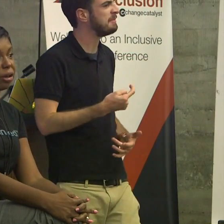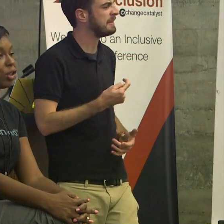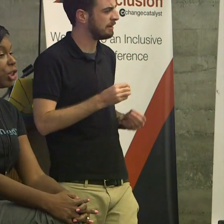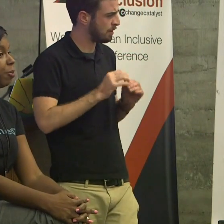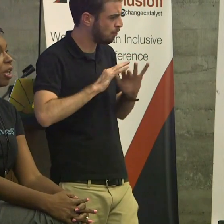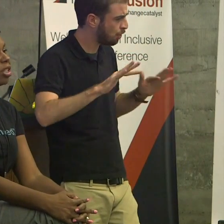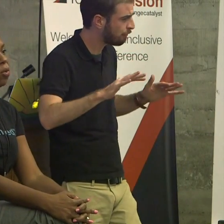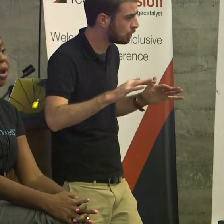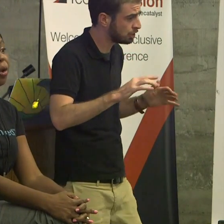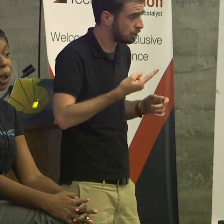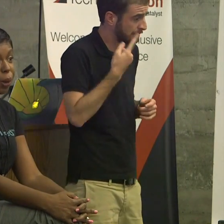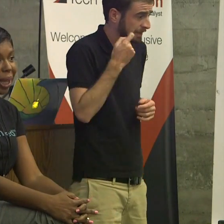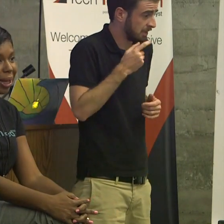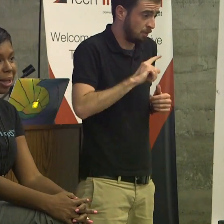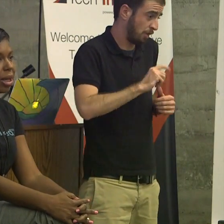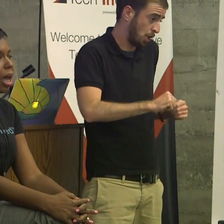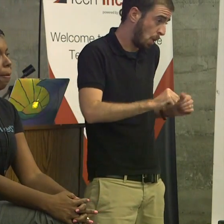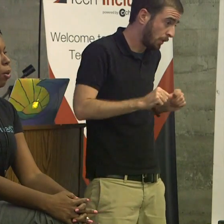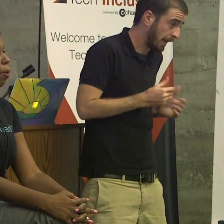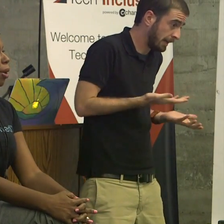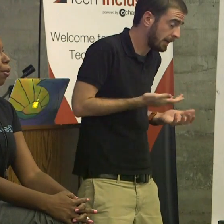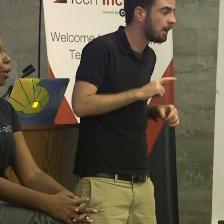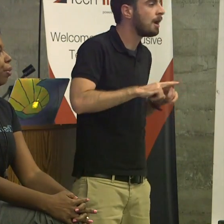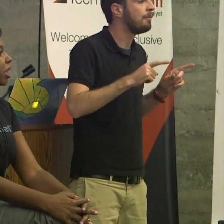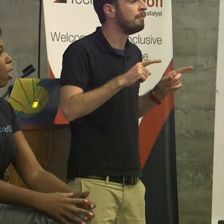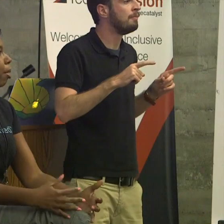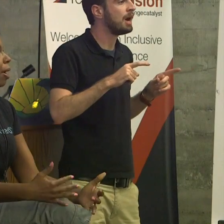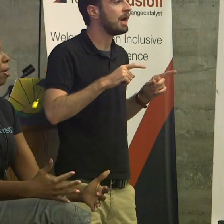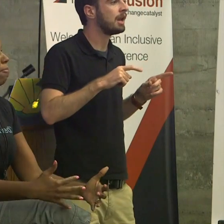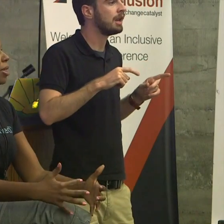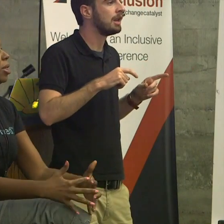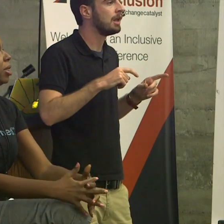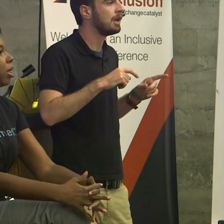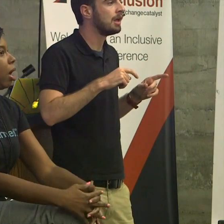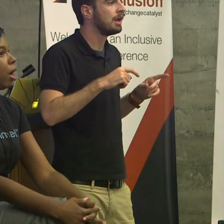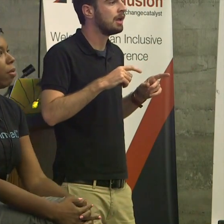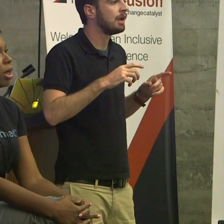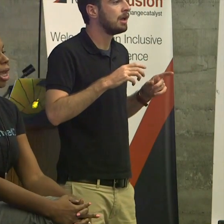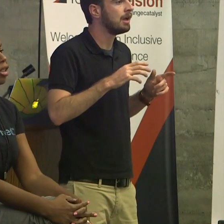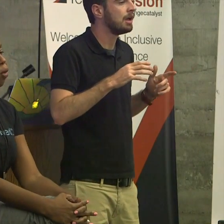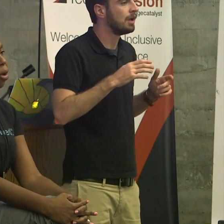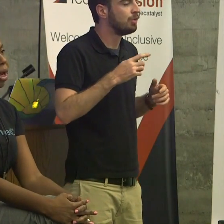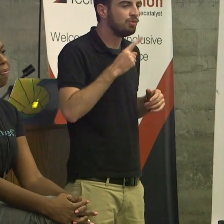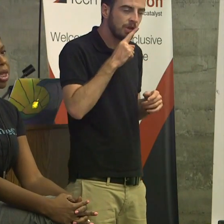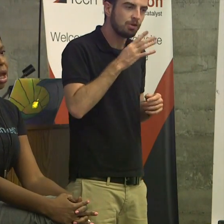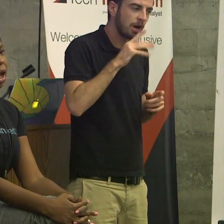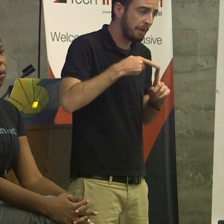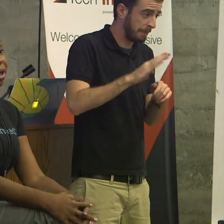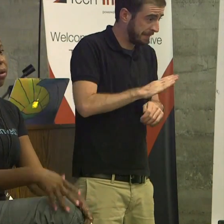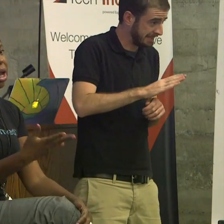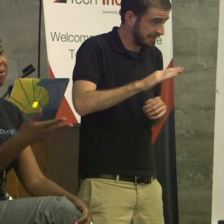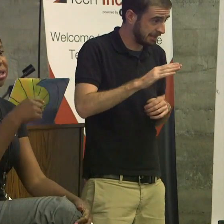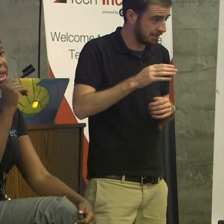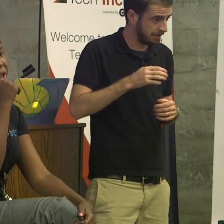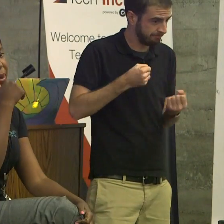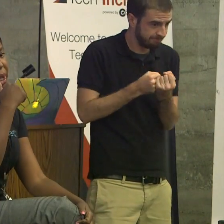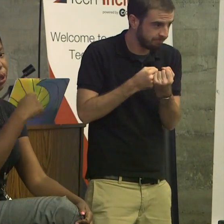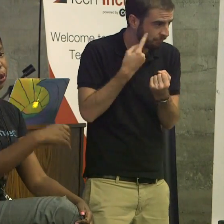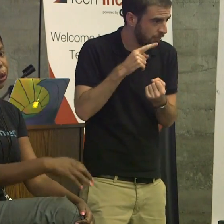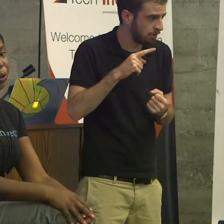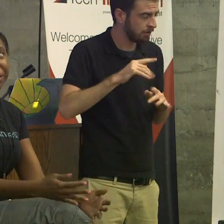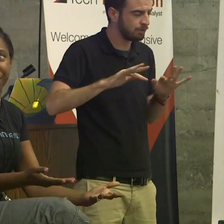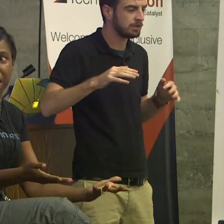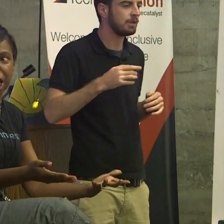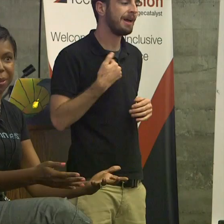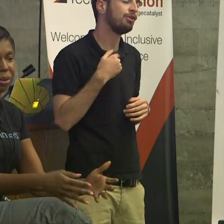more diverse just because of where they're located. But when we really, really talk about the business case for it, we had a great conversation